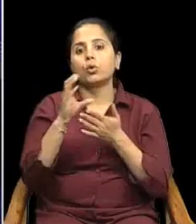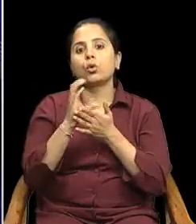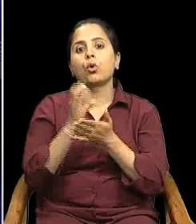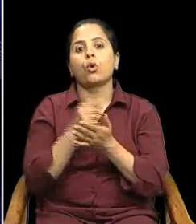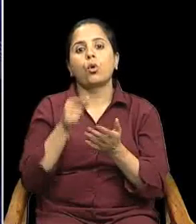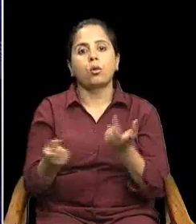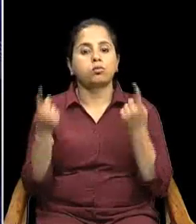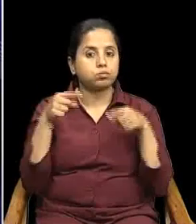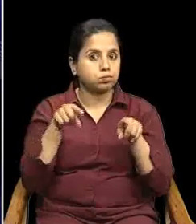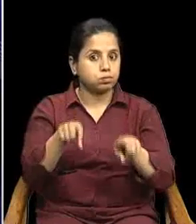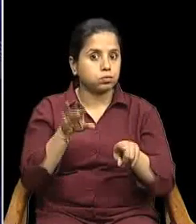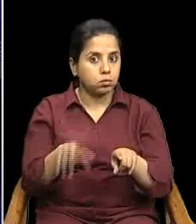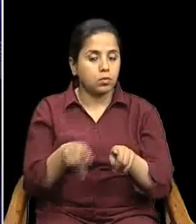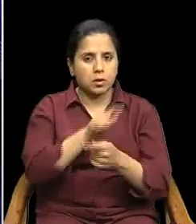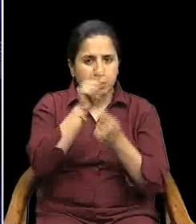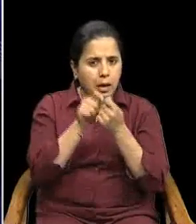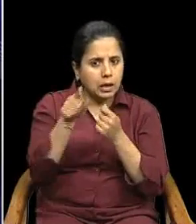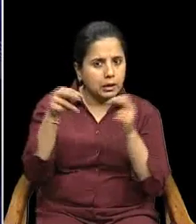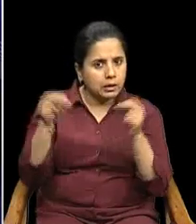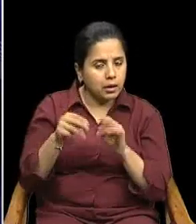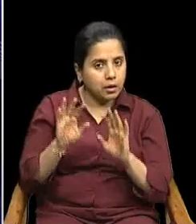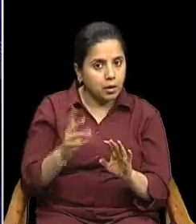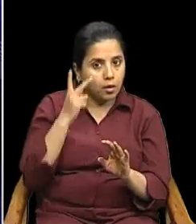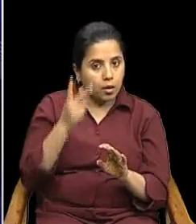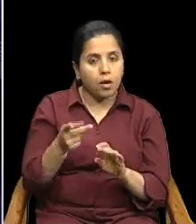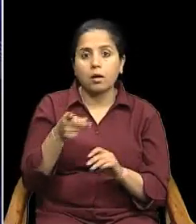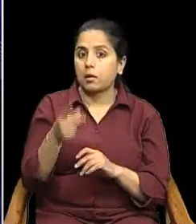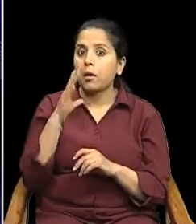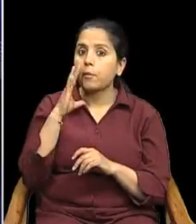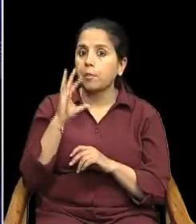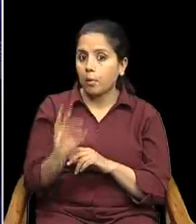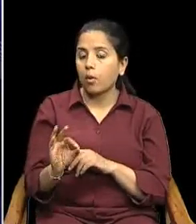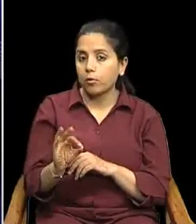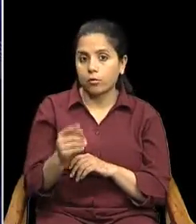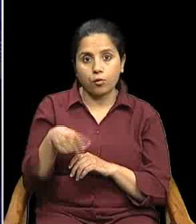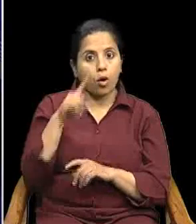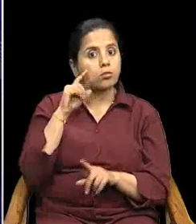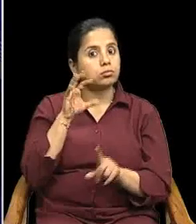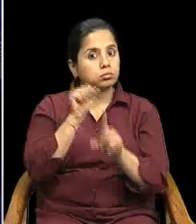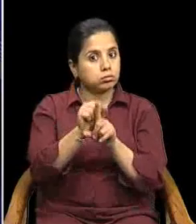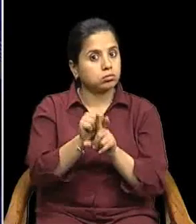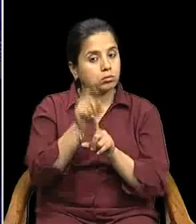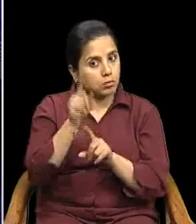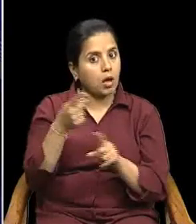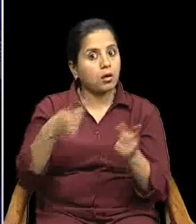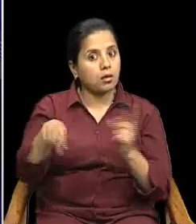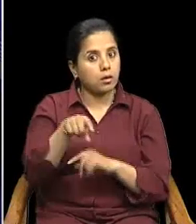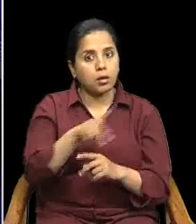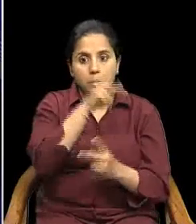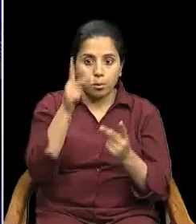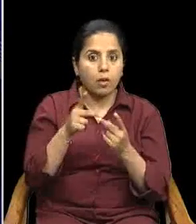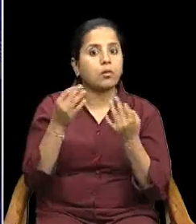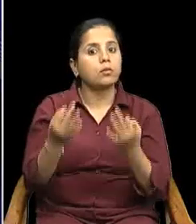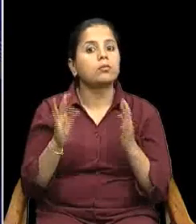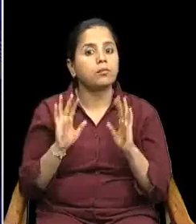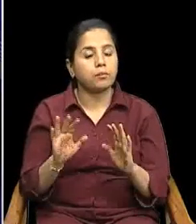align with these specific needs, it is very important to identify them accurately.